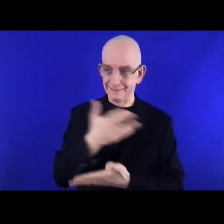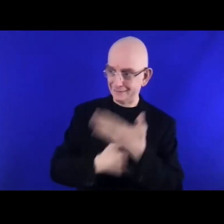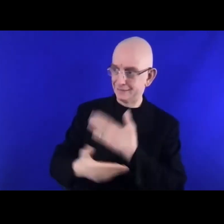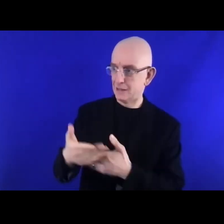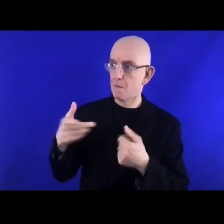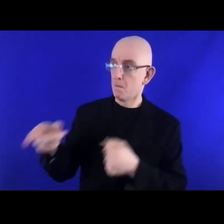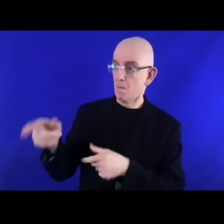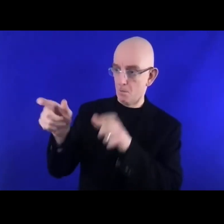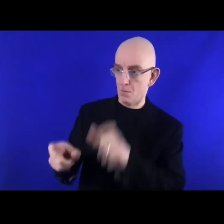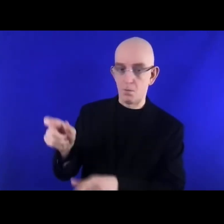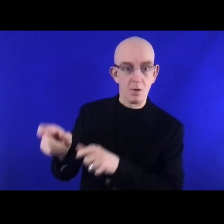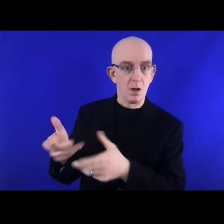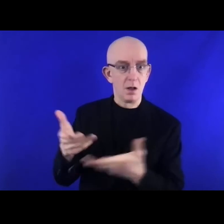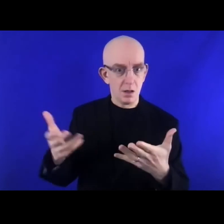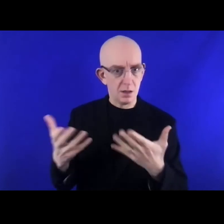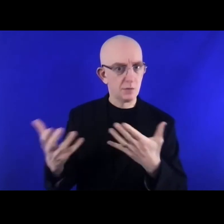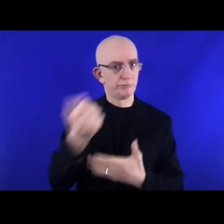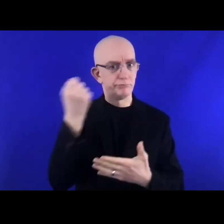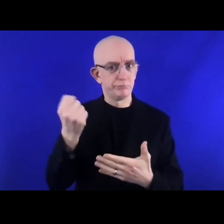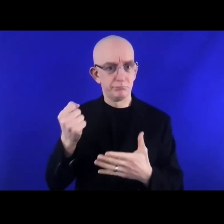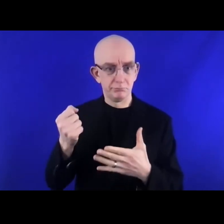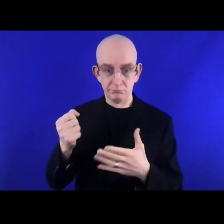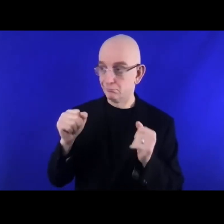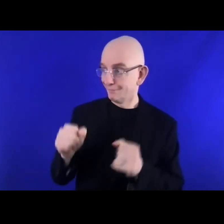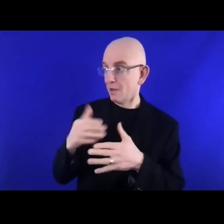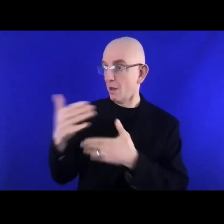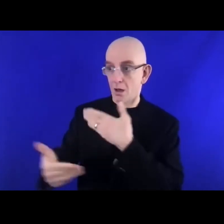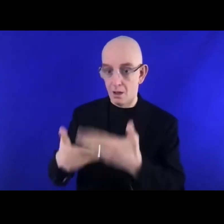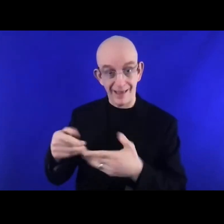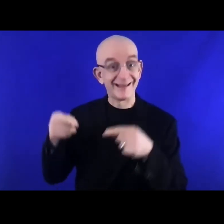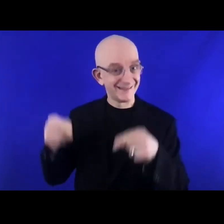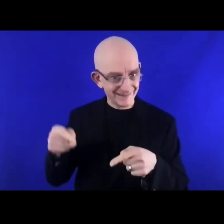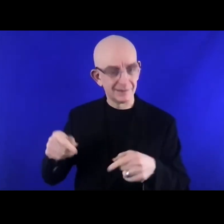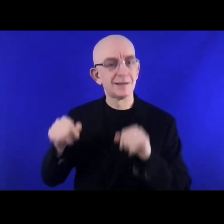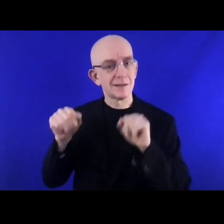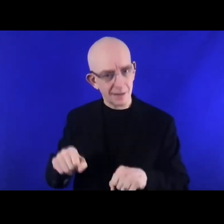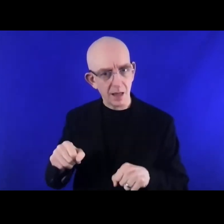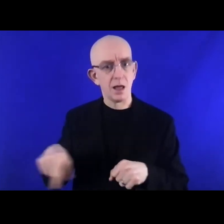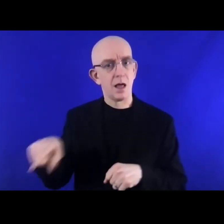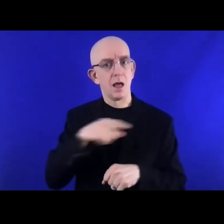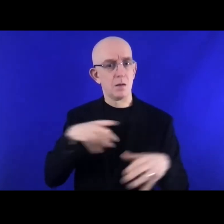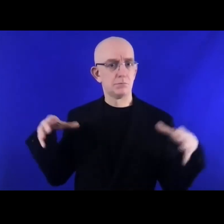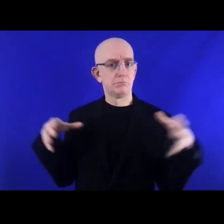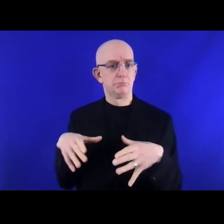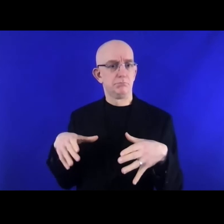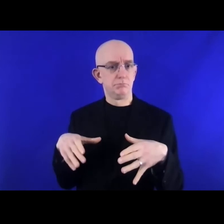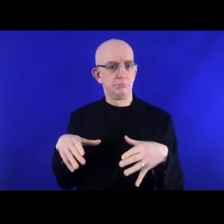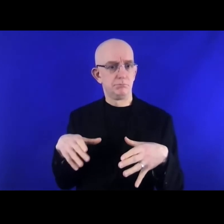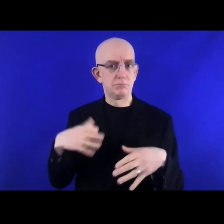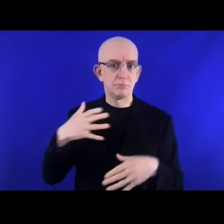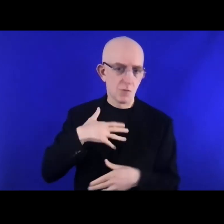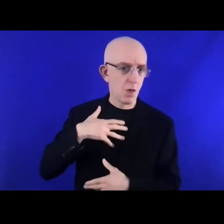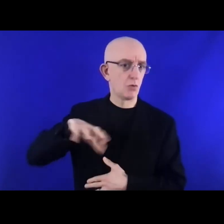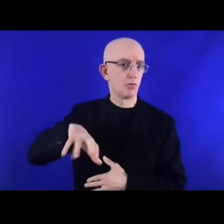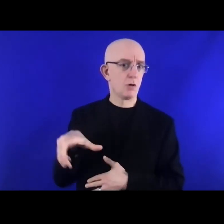make our community our country or the world and make a better place,